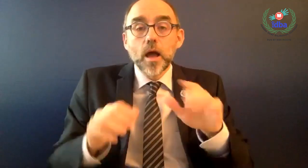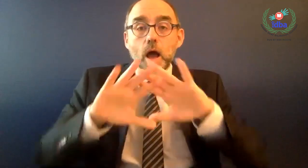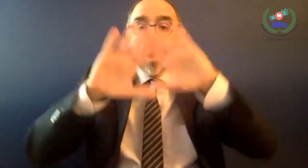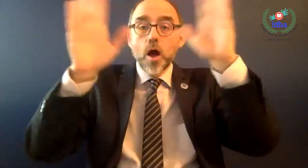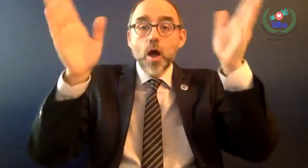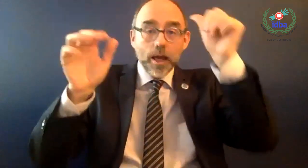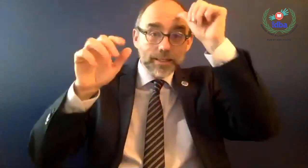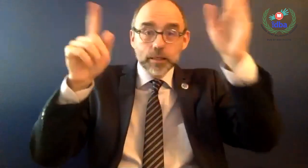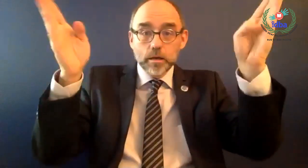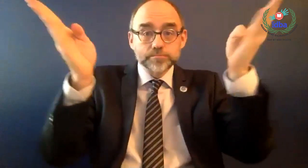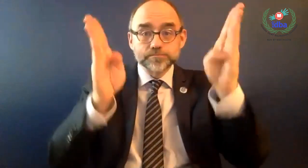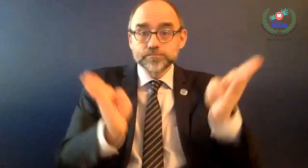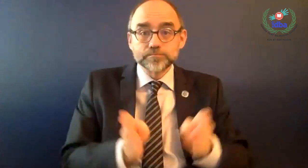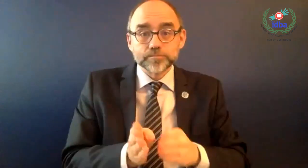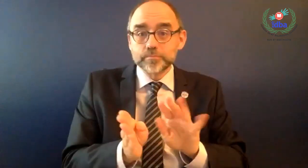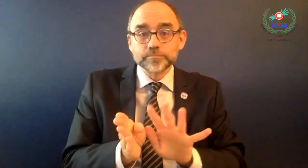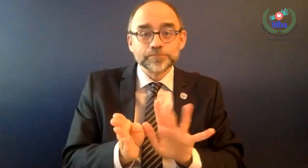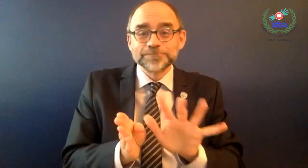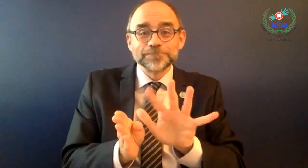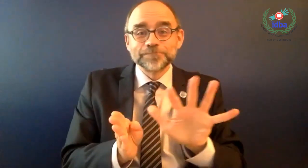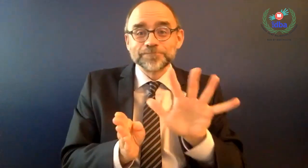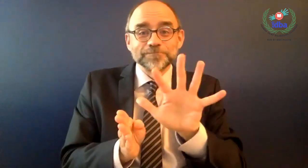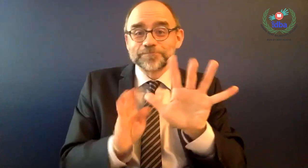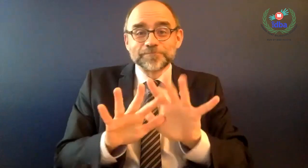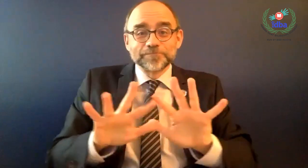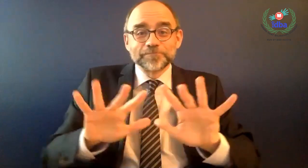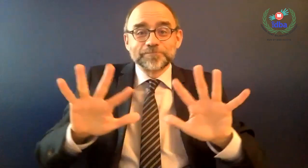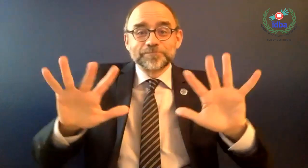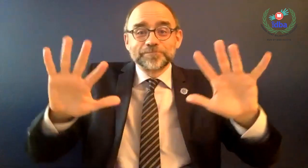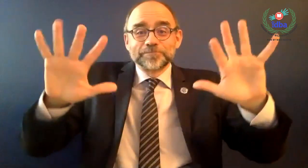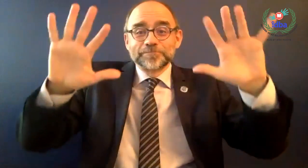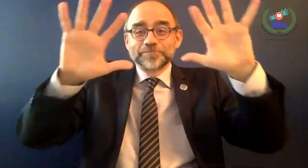And many people in all over the world, in all over the country,